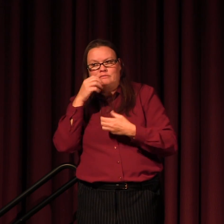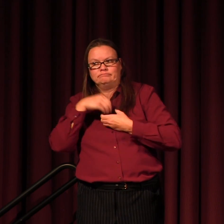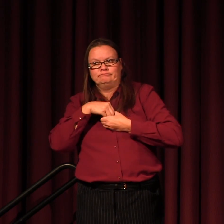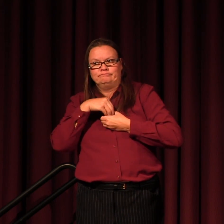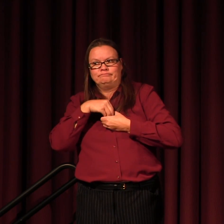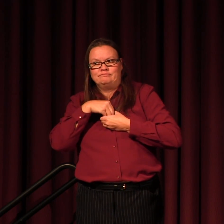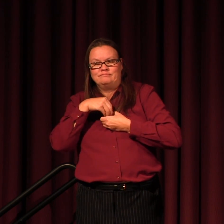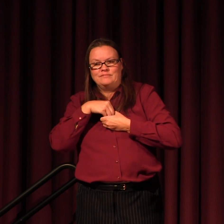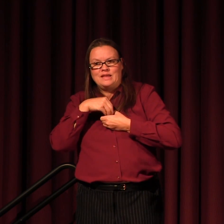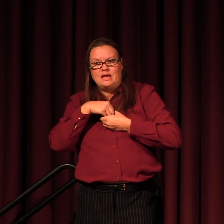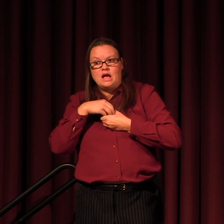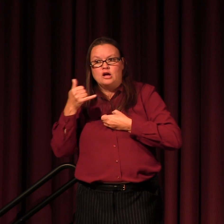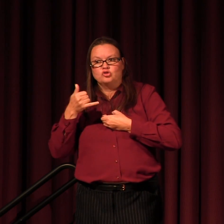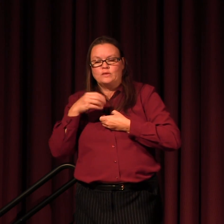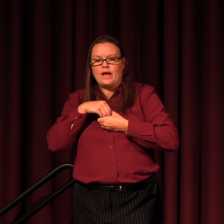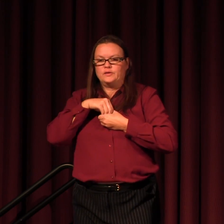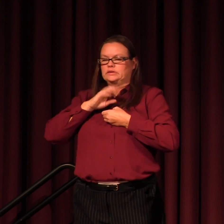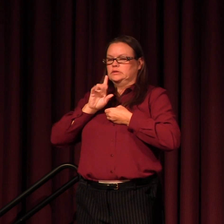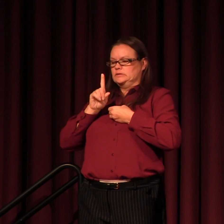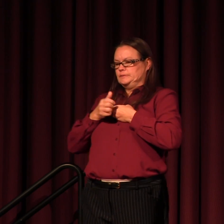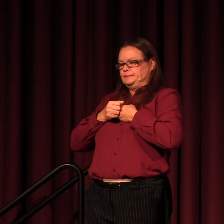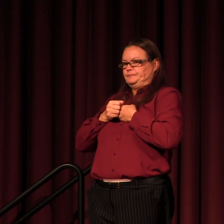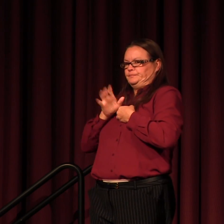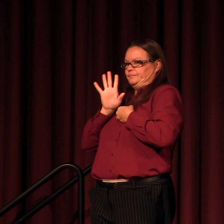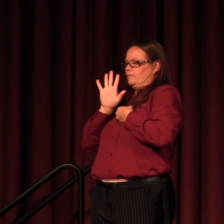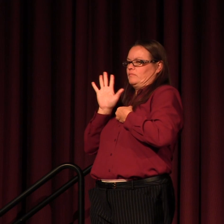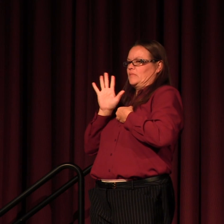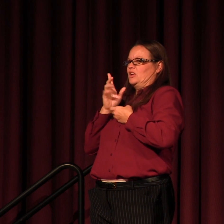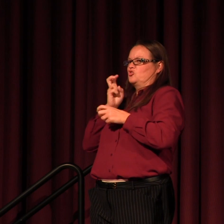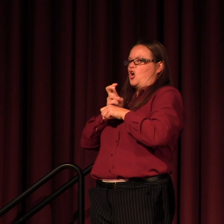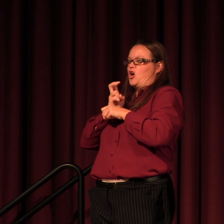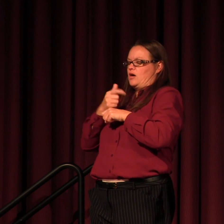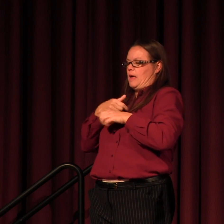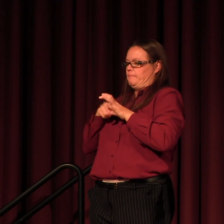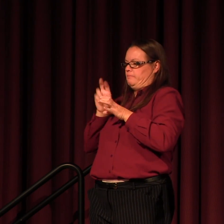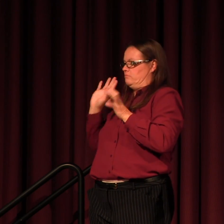Now is not the time to rock back on your heels and say it's getting too hard.